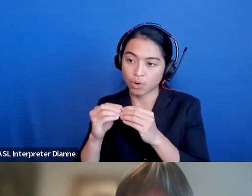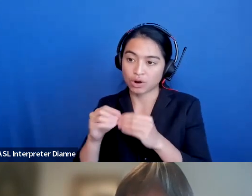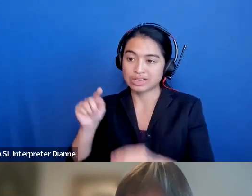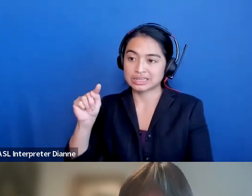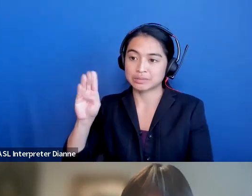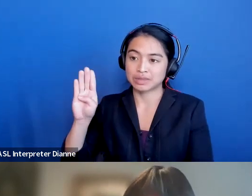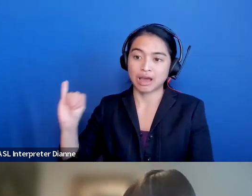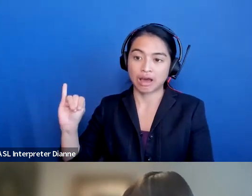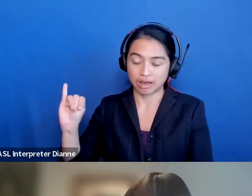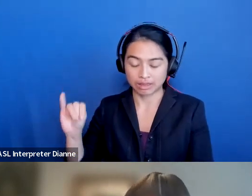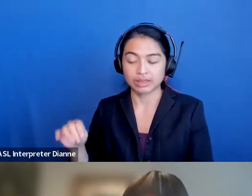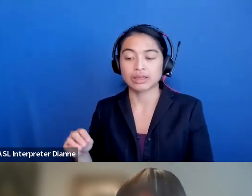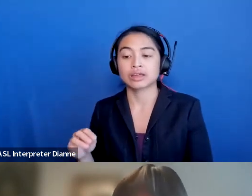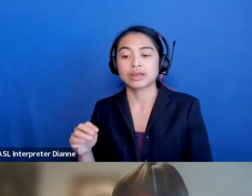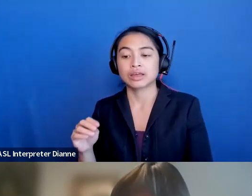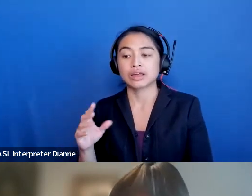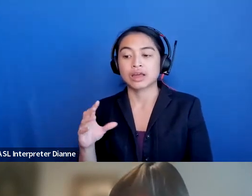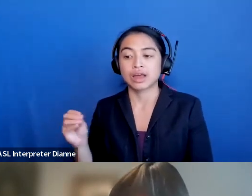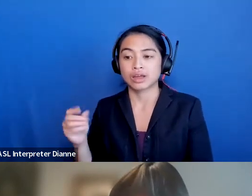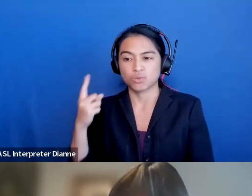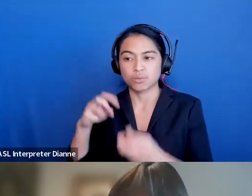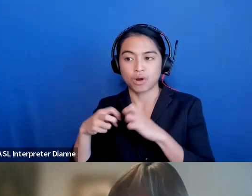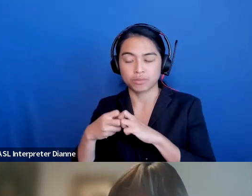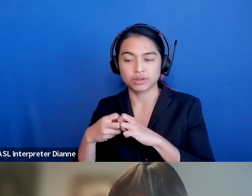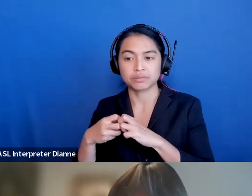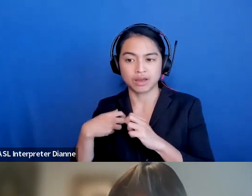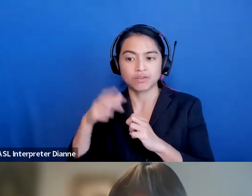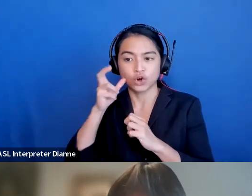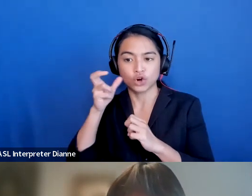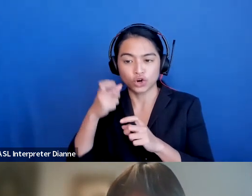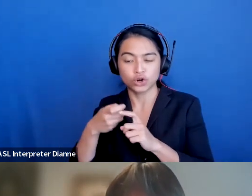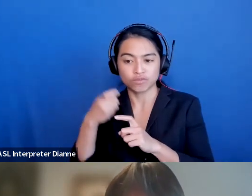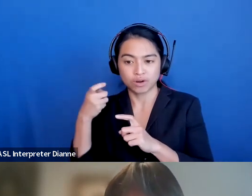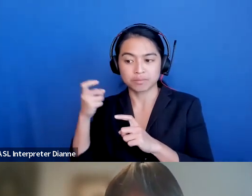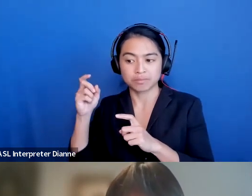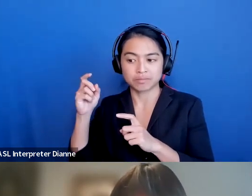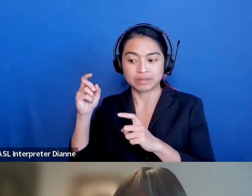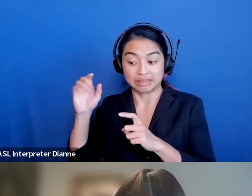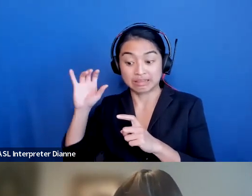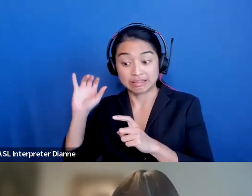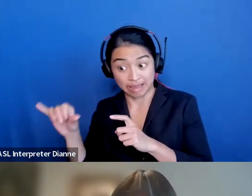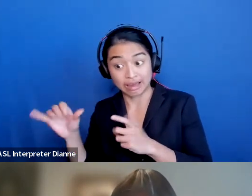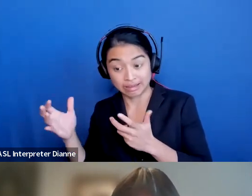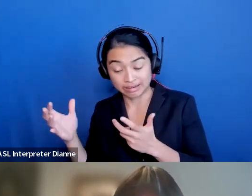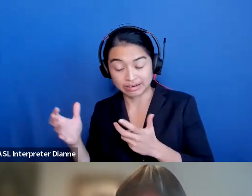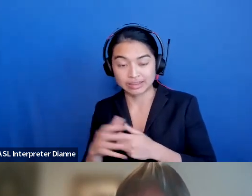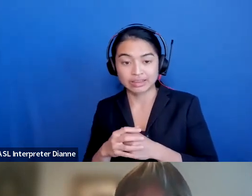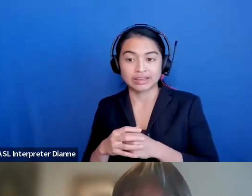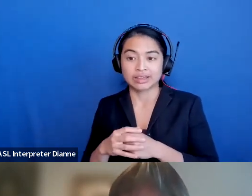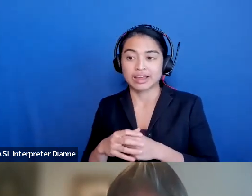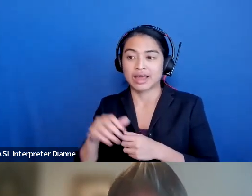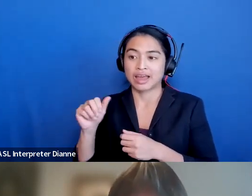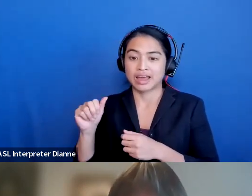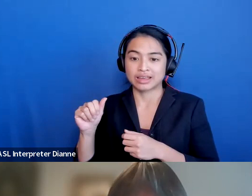TBI. And one of the problems I've heard with getting that off the ground has been